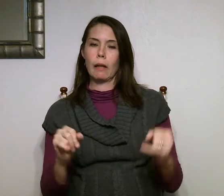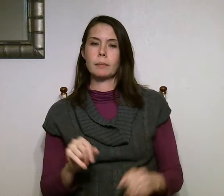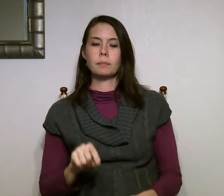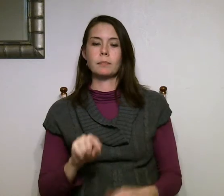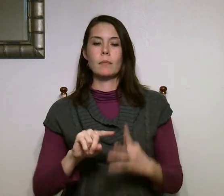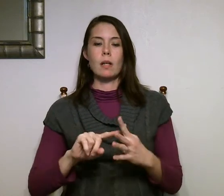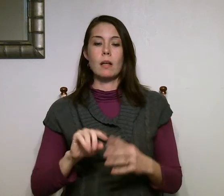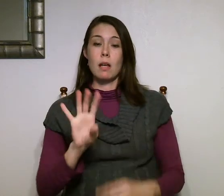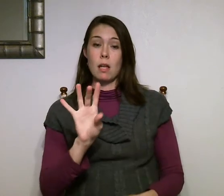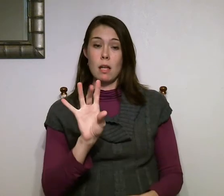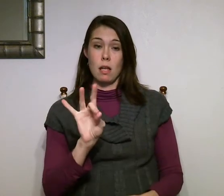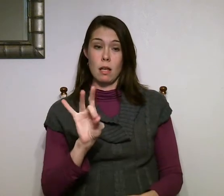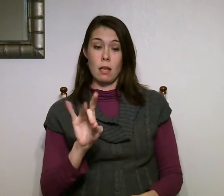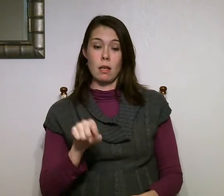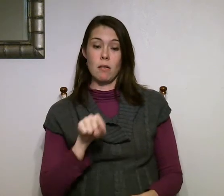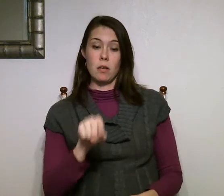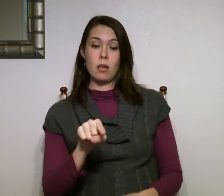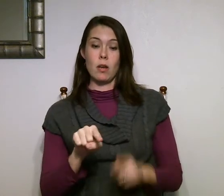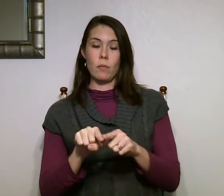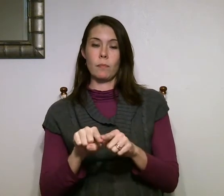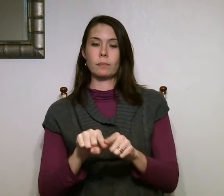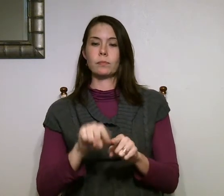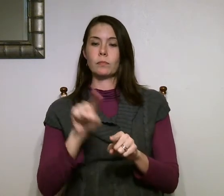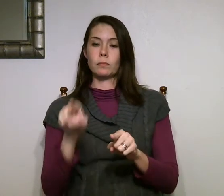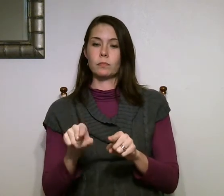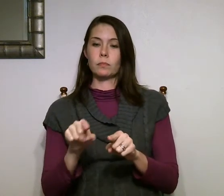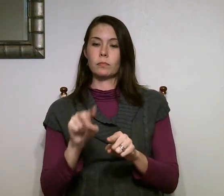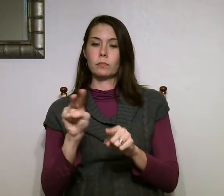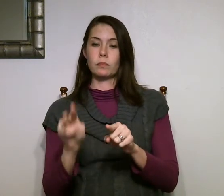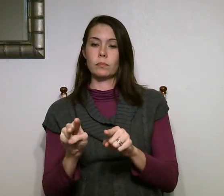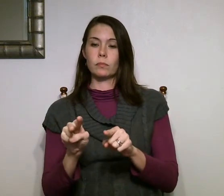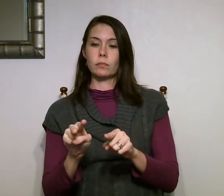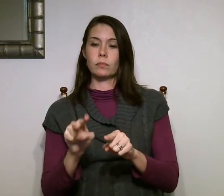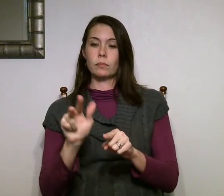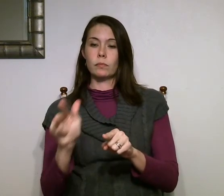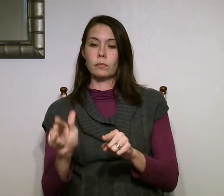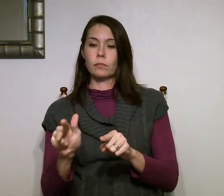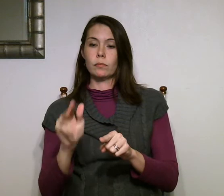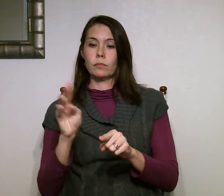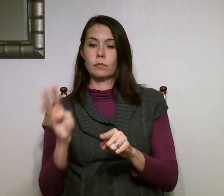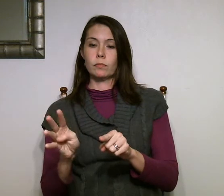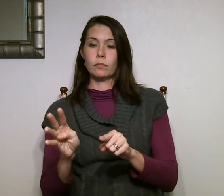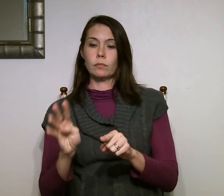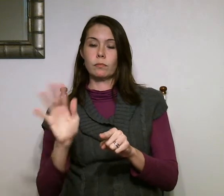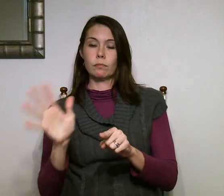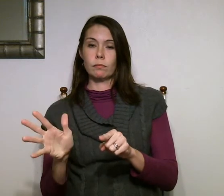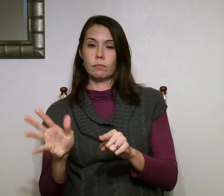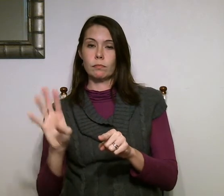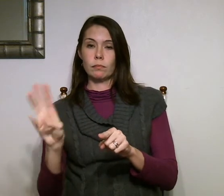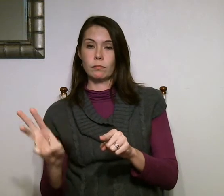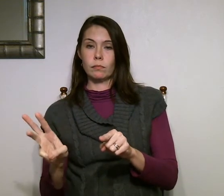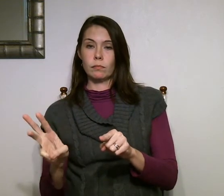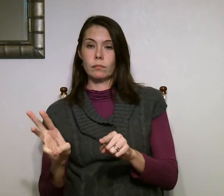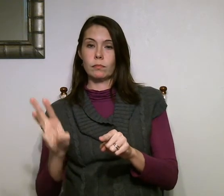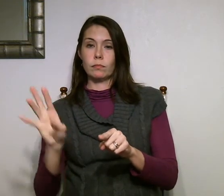7 to it. 1, 2, 3, 4, 5, 6,